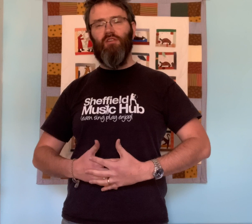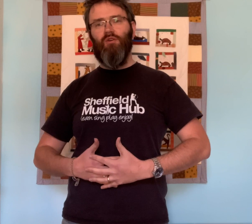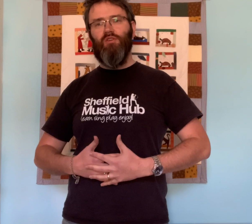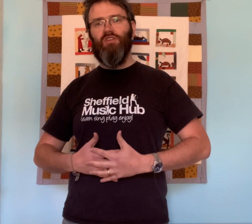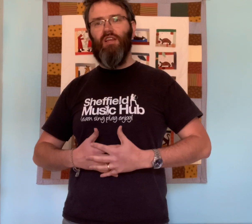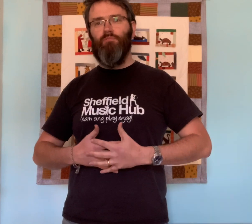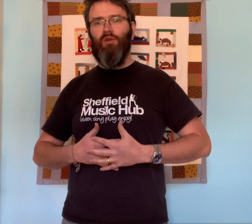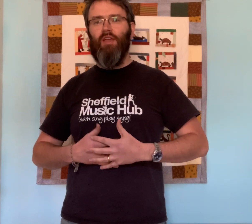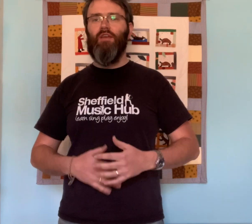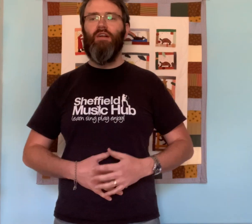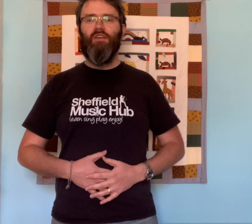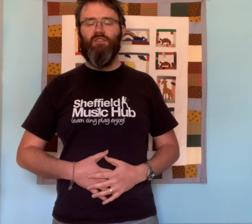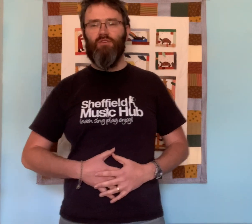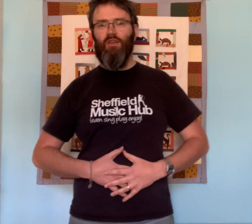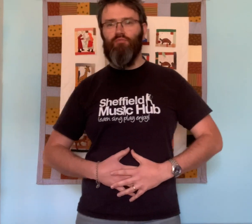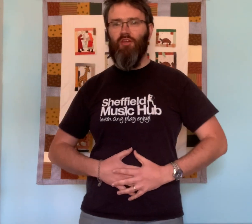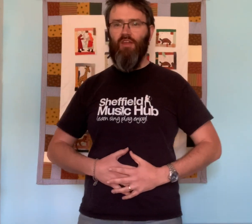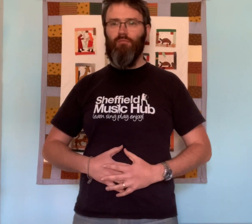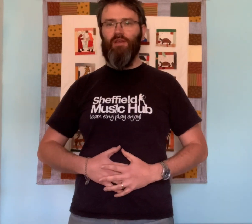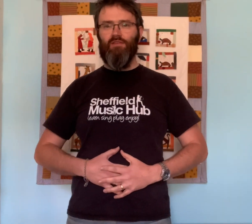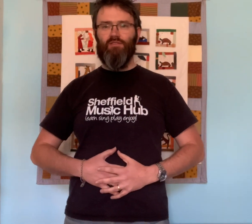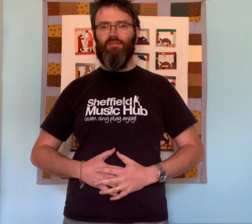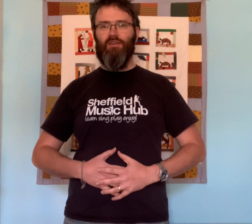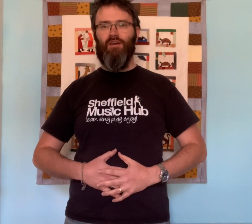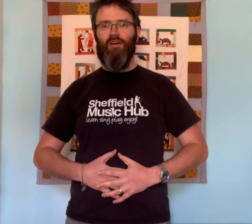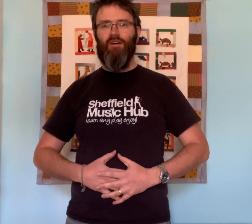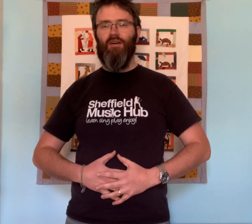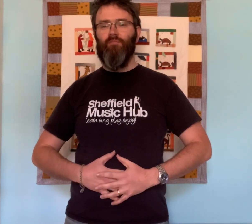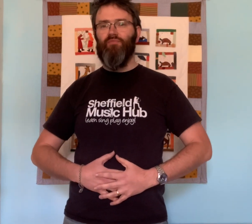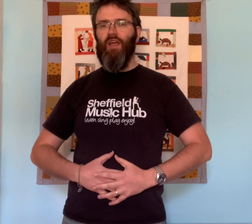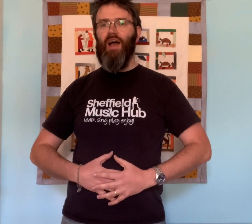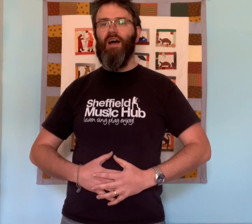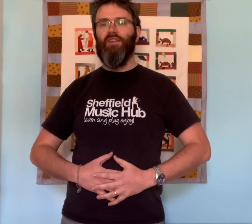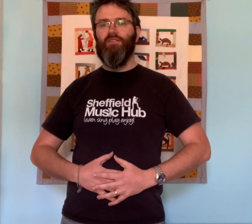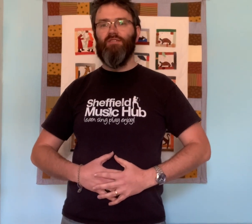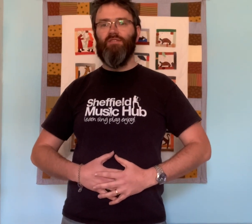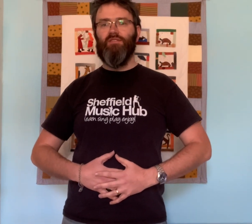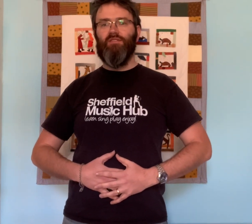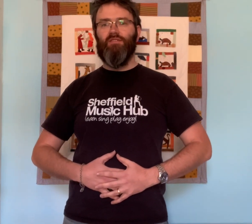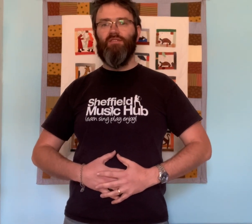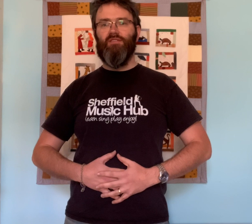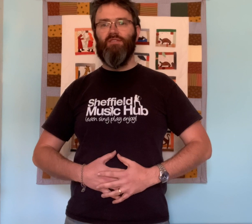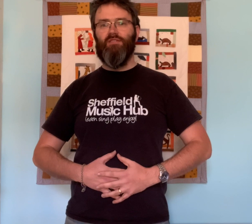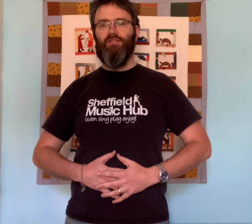slowly, gently pulling in. So take your breath in, please, and